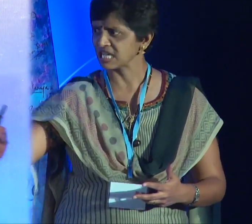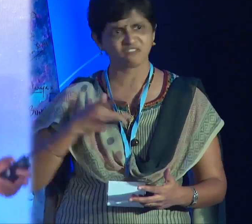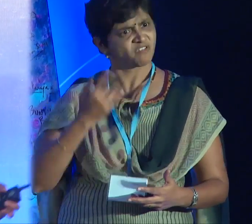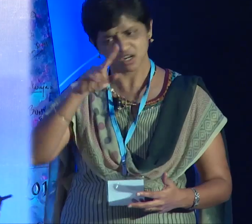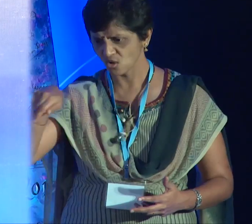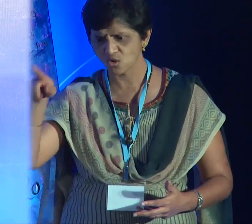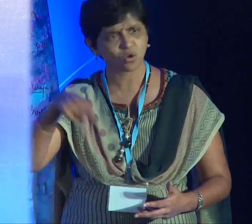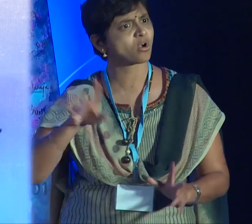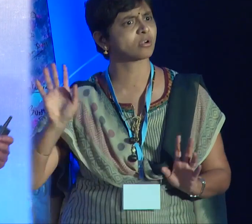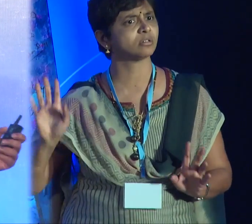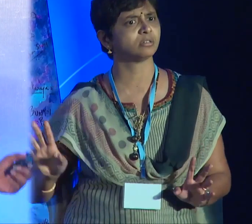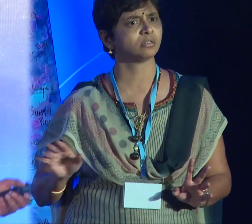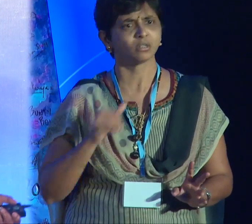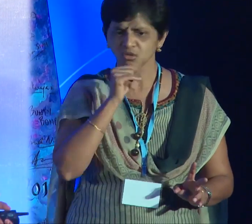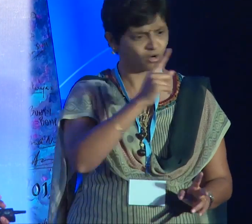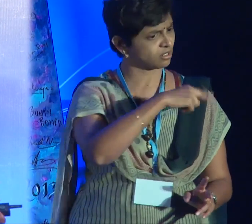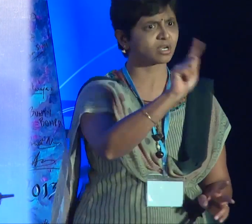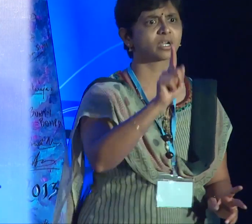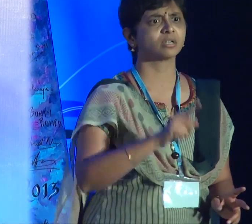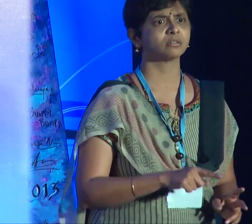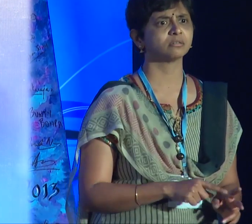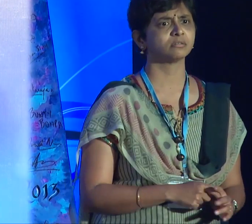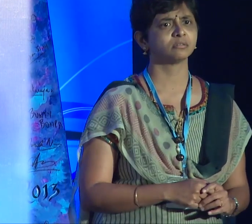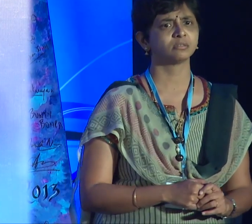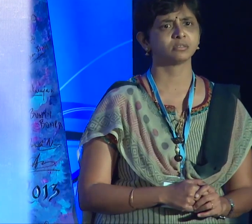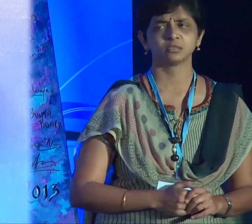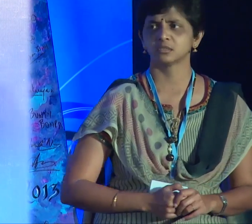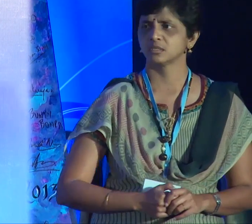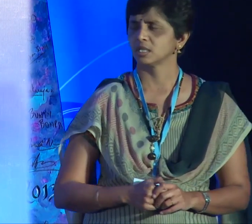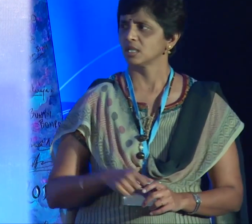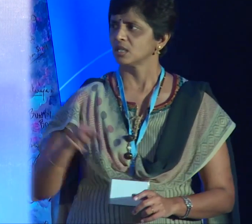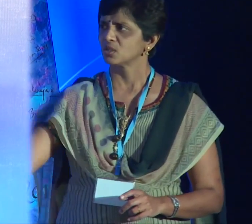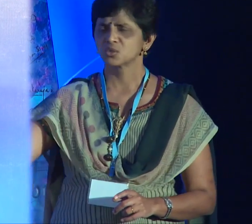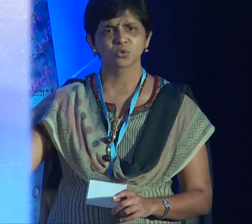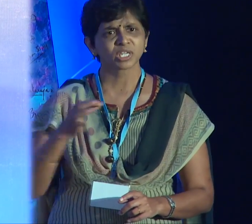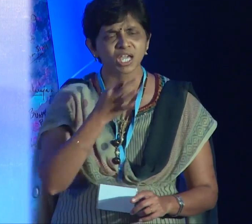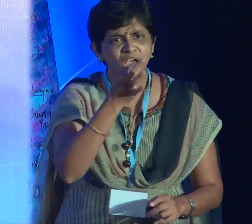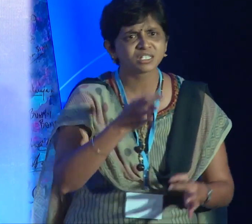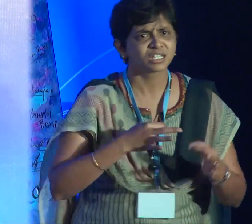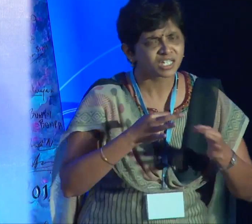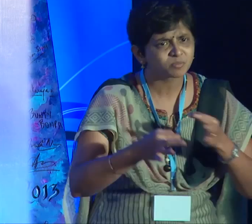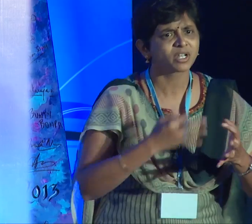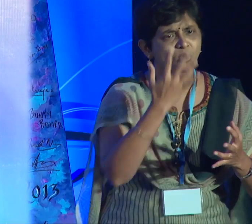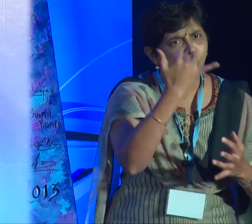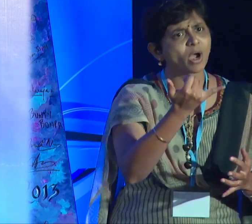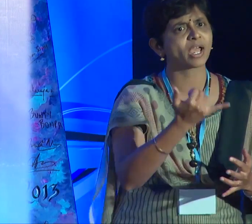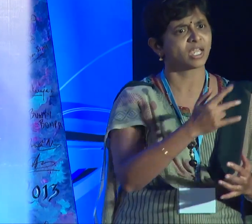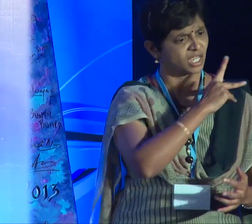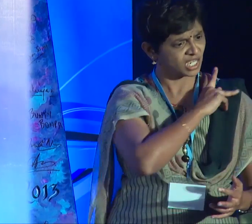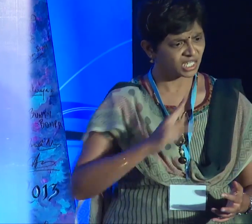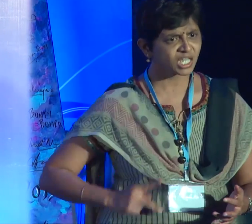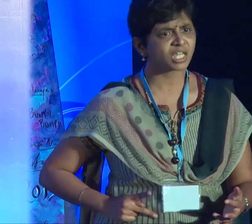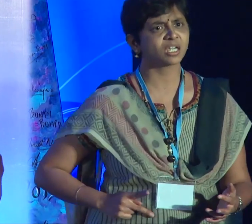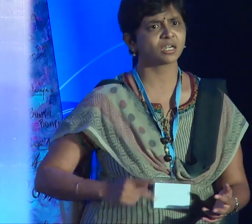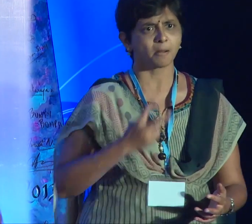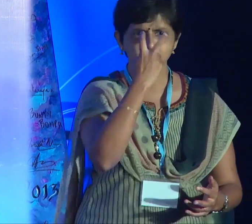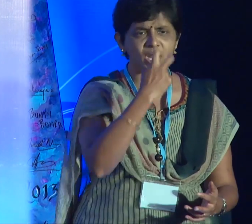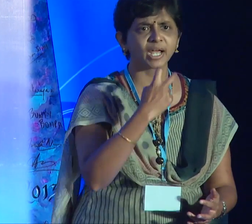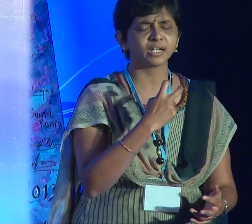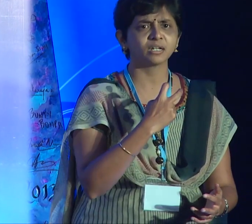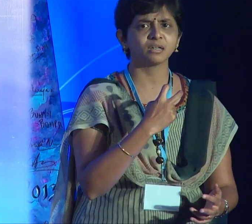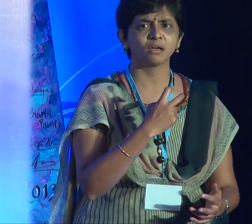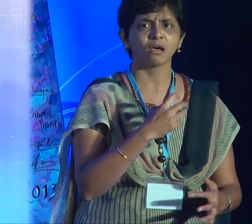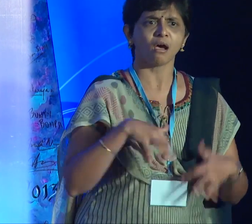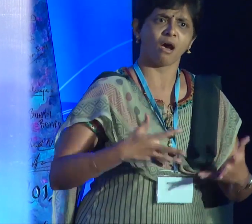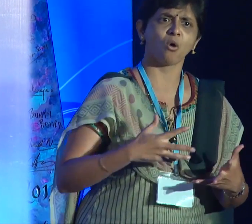crazy attempts. The explanations bordered from the mundane to the bizarre to the downright unfair and